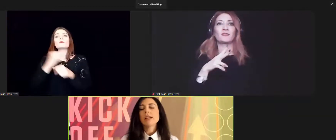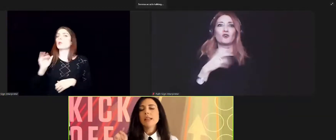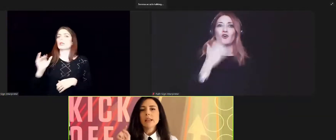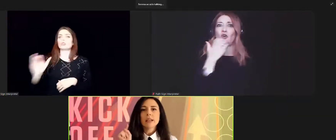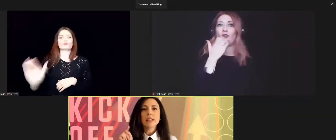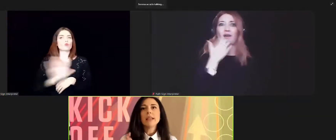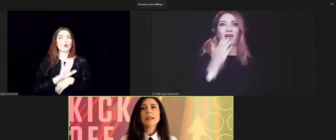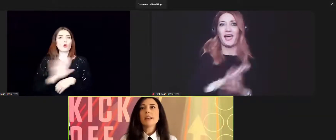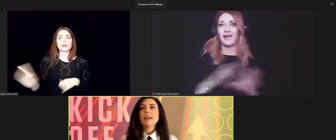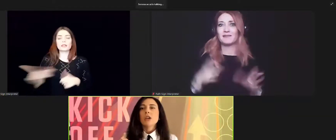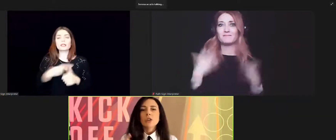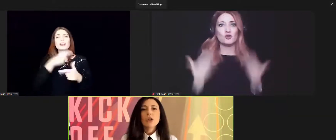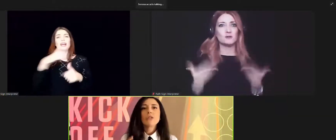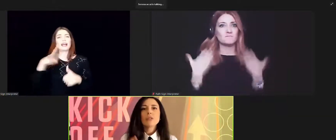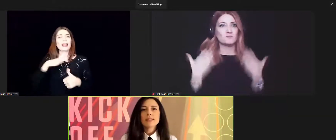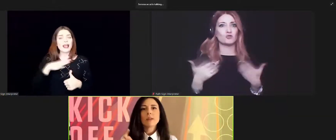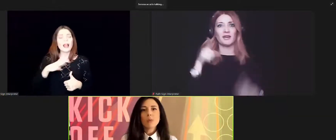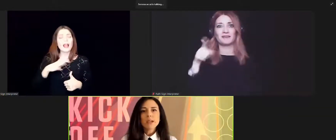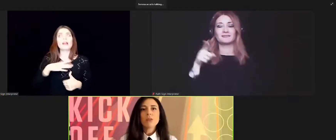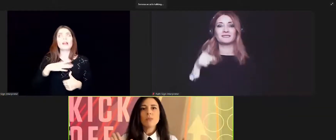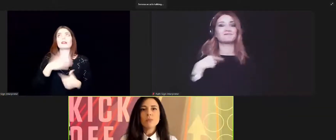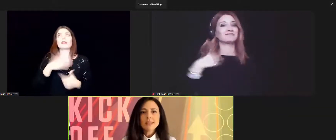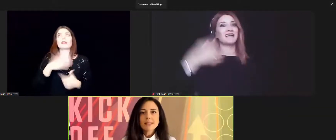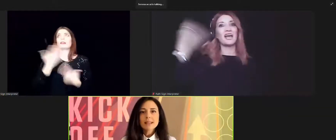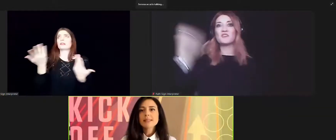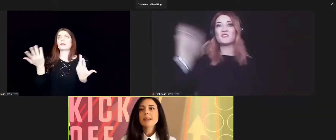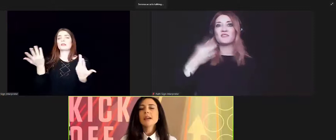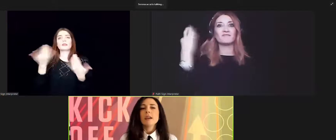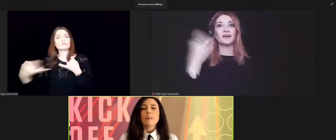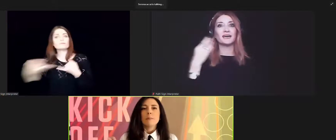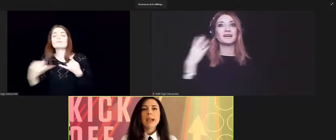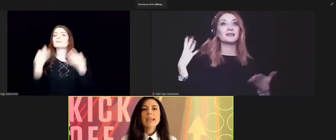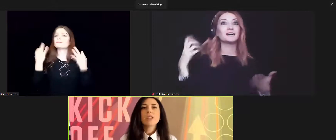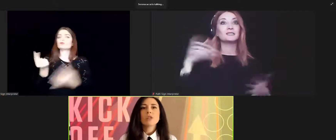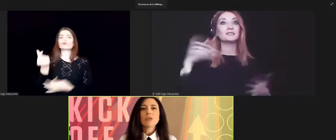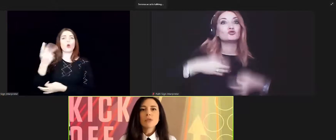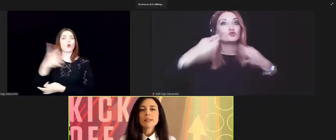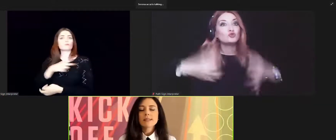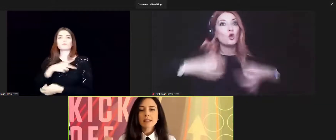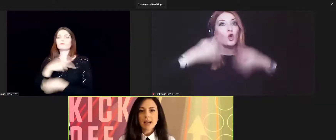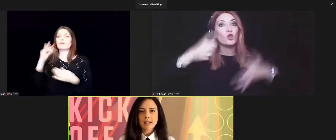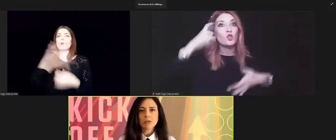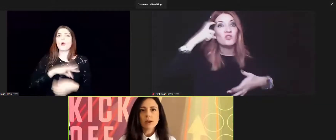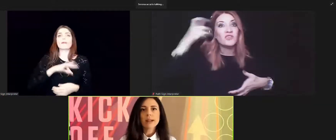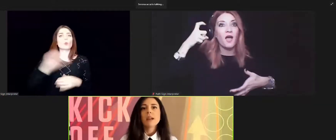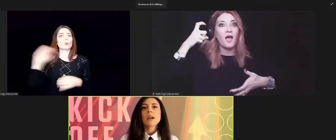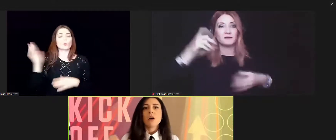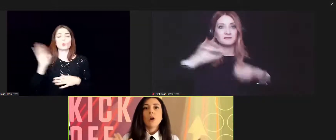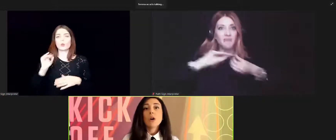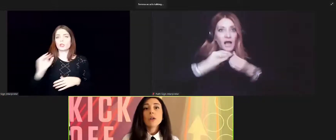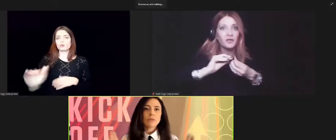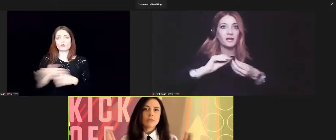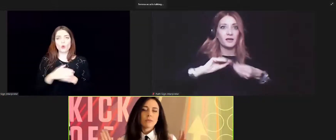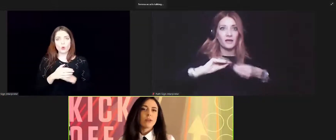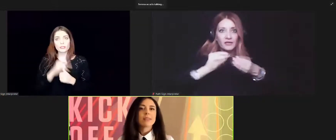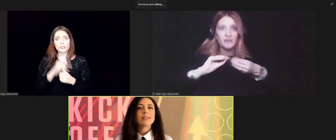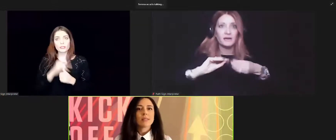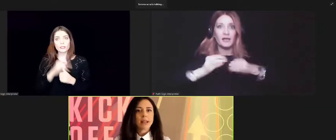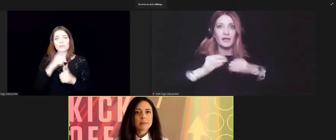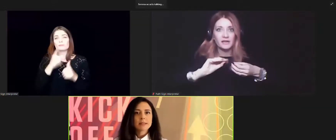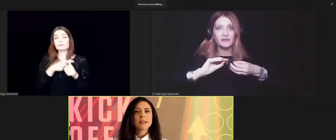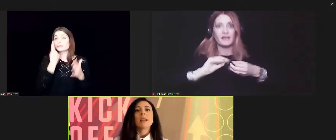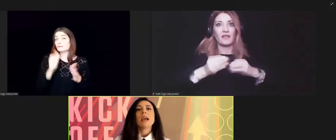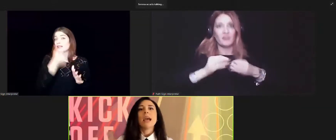crucial in your first week of business, make your first customer or